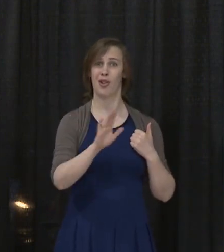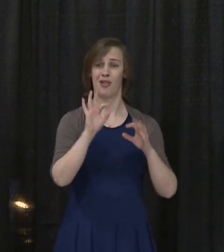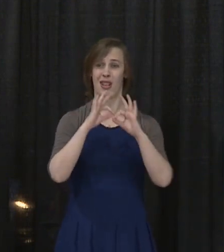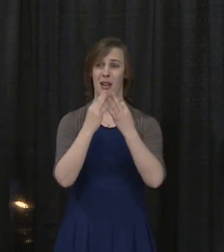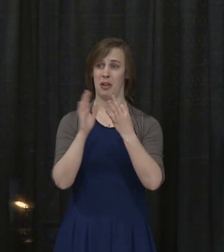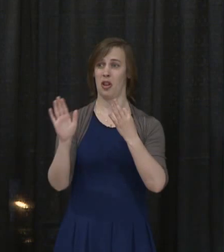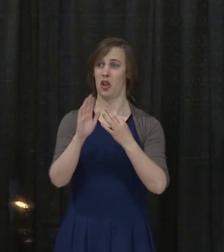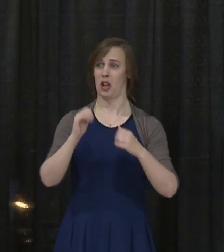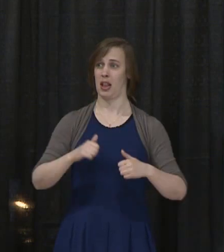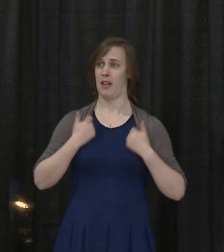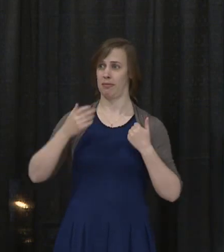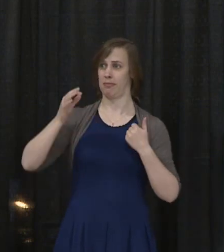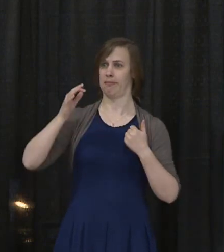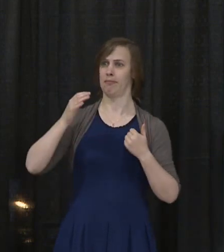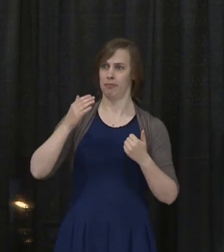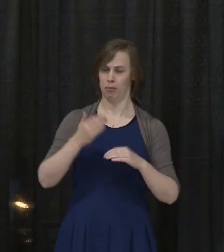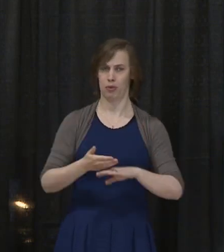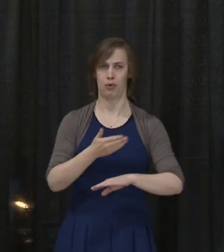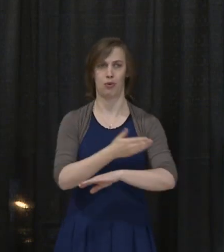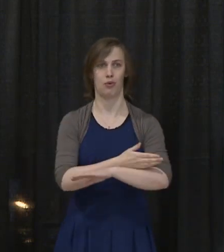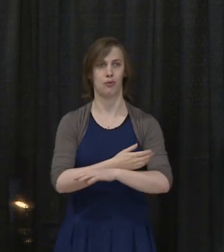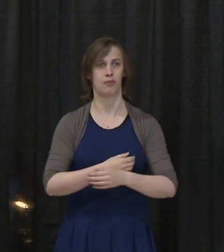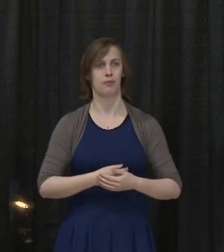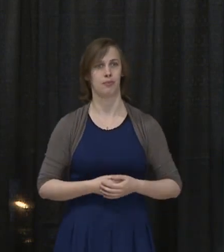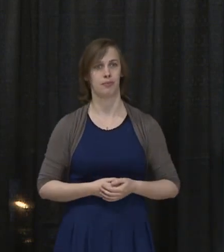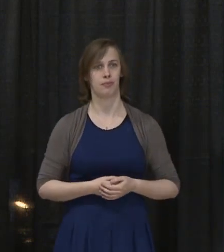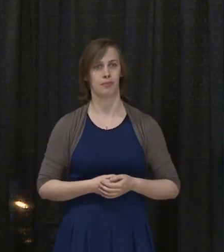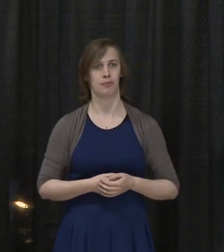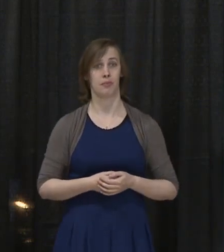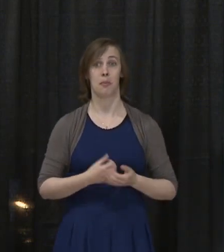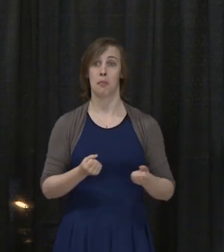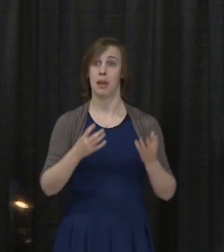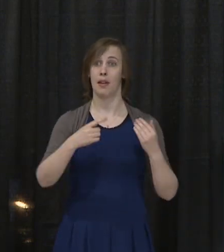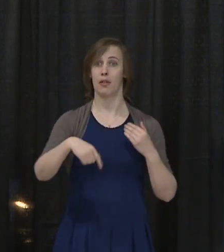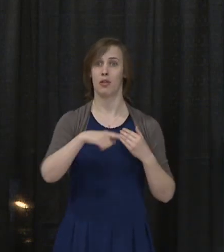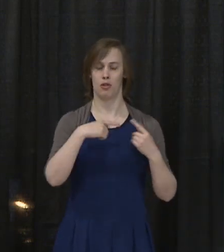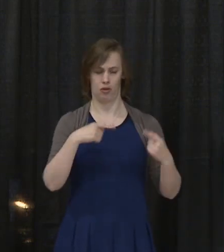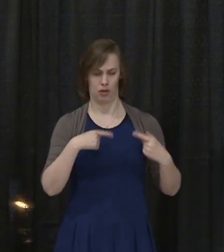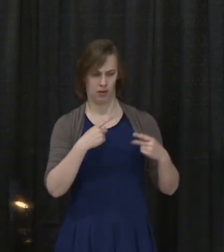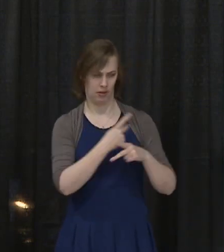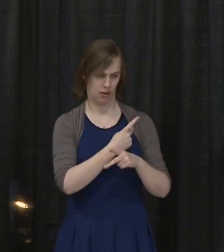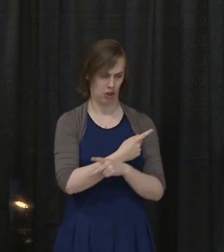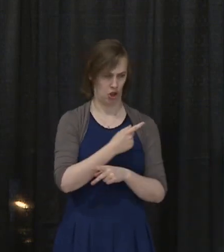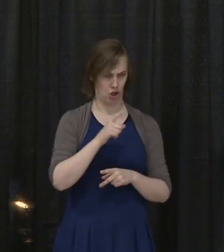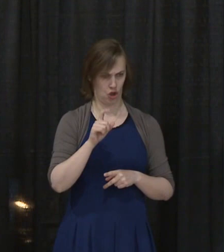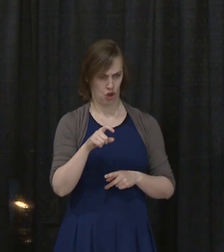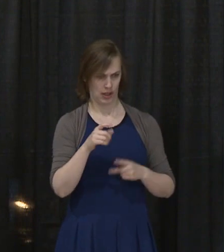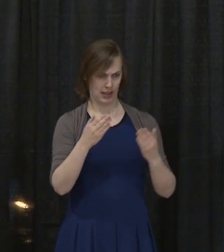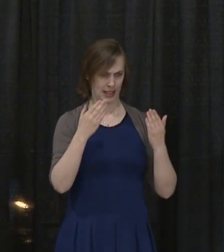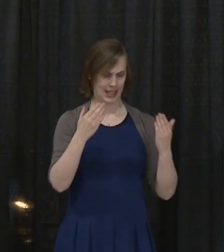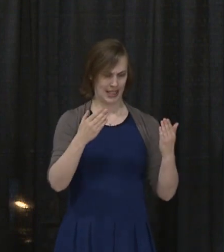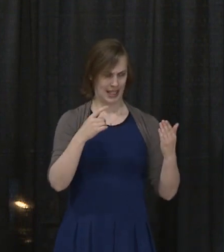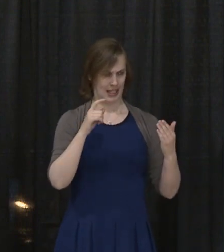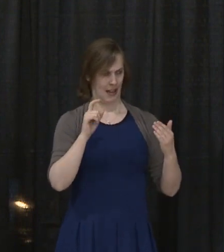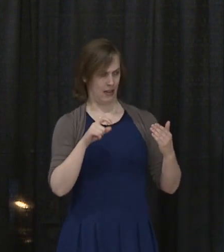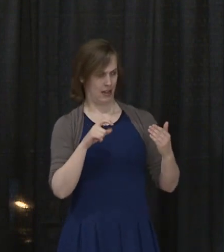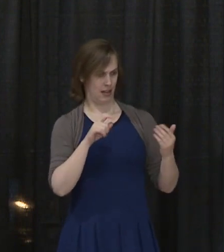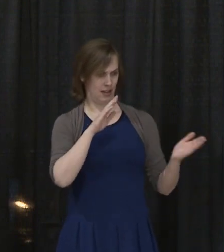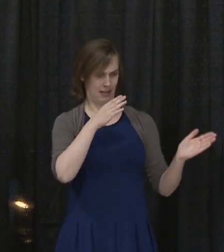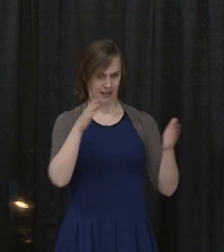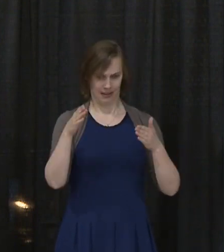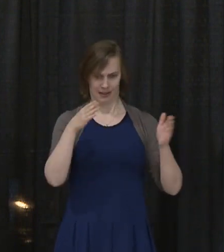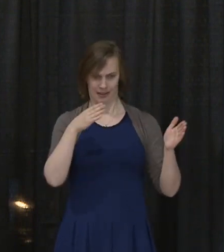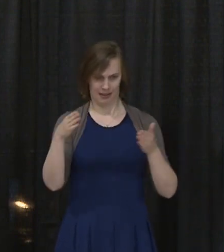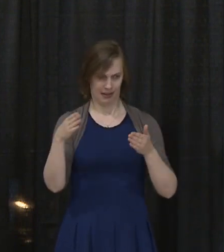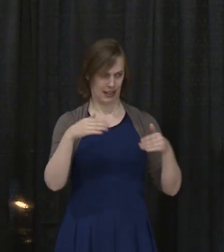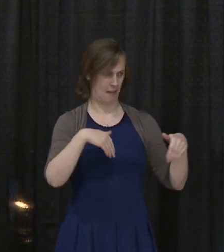many, the decision to embark on this journey was not an easy one, and I commend you for having the courage to embrace the opportunity to